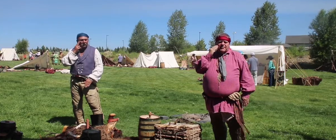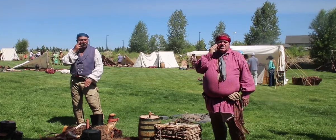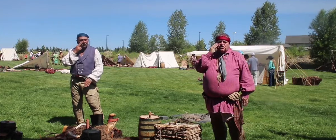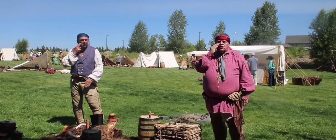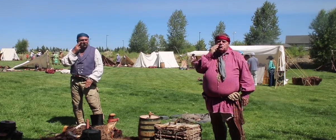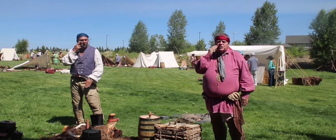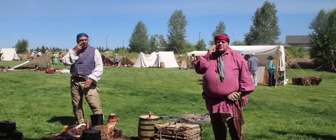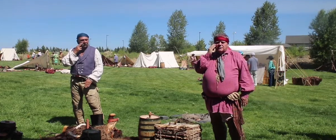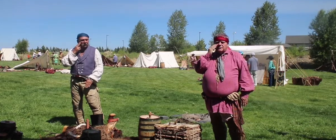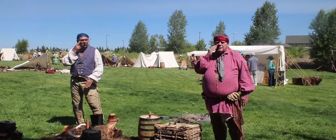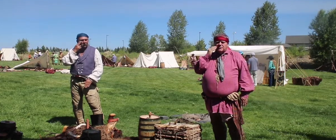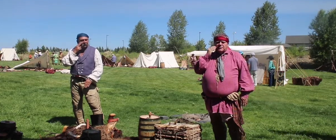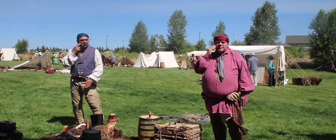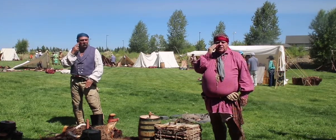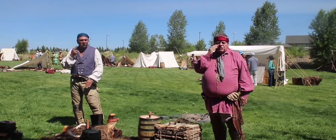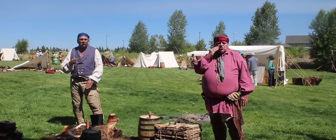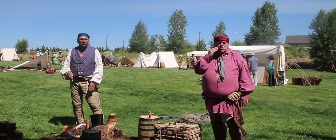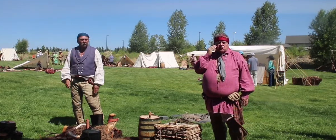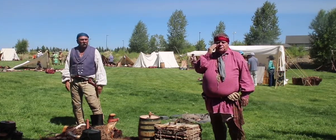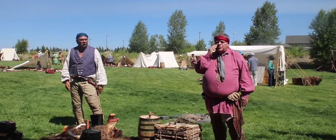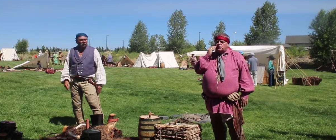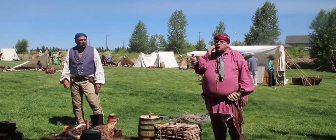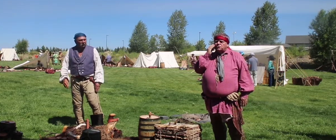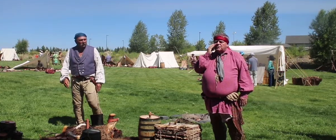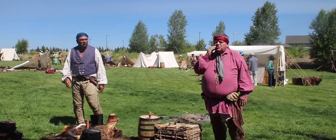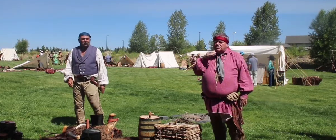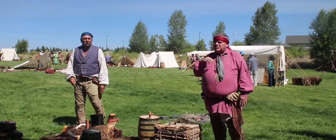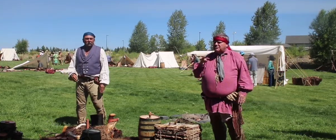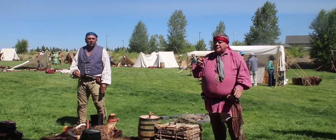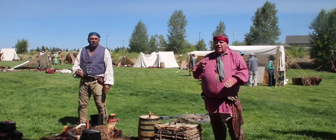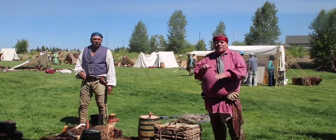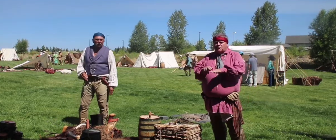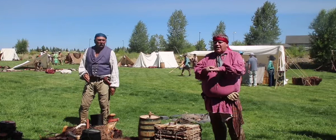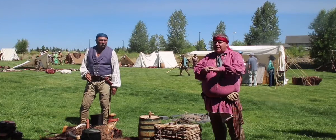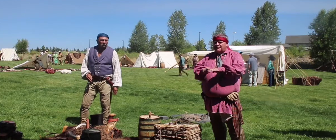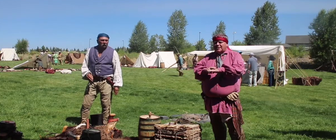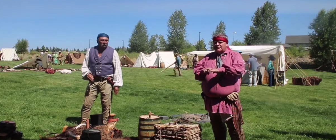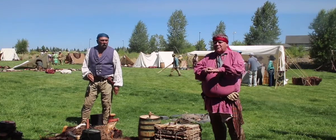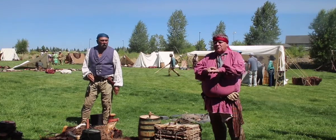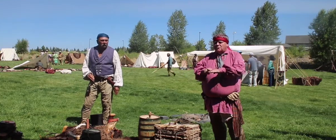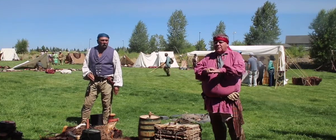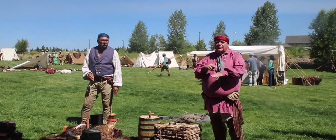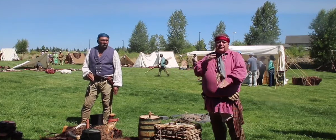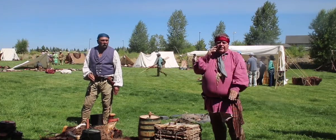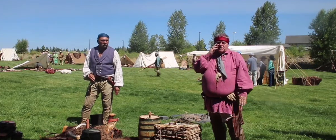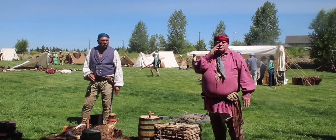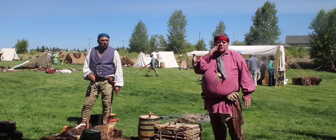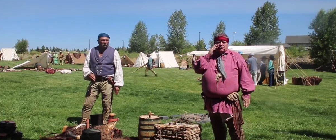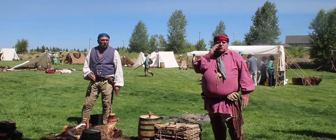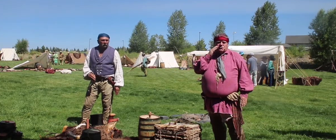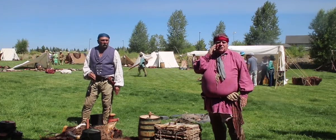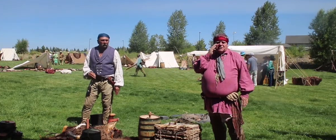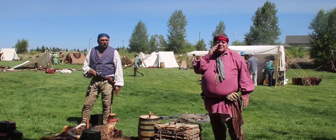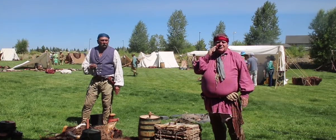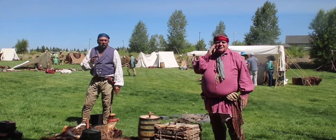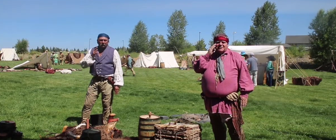That's Ute. Because the Utes would put rouge on their cheeks. And somehow, I don't know how that ever got to be Ute, but that's what means Ute.